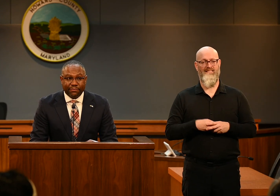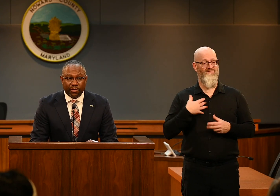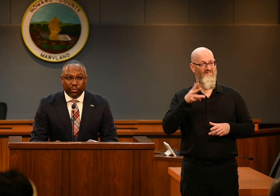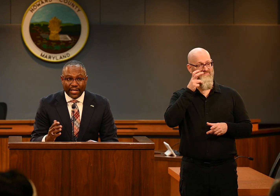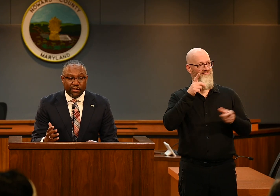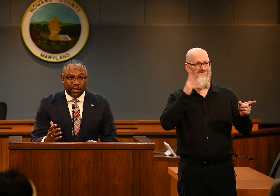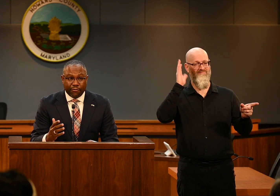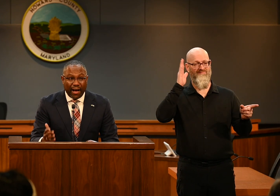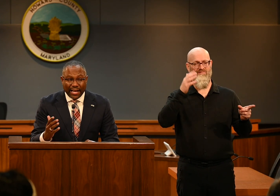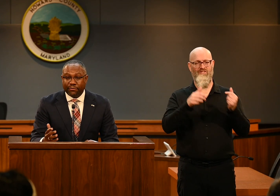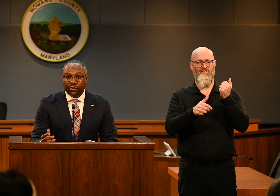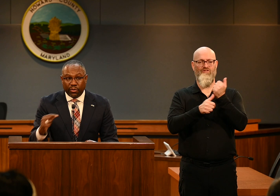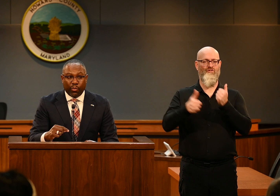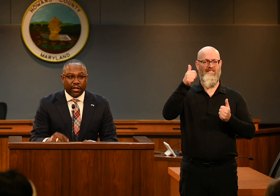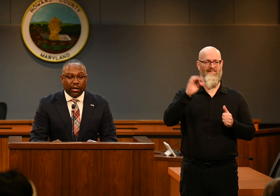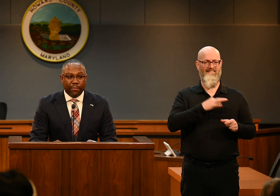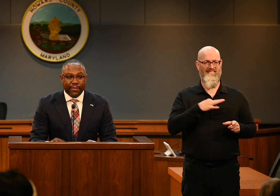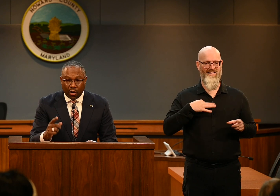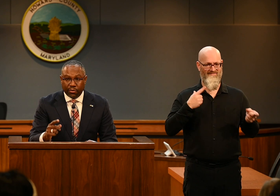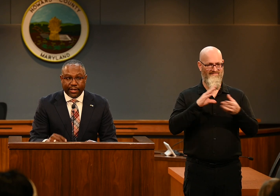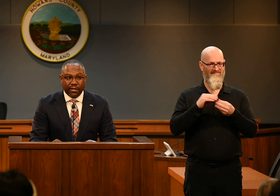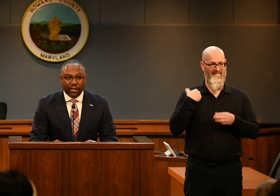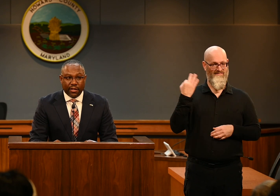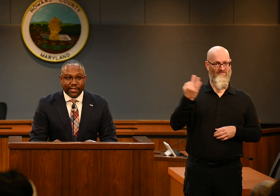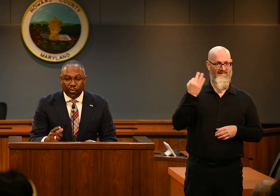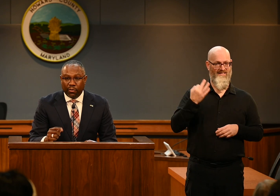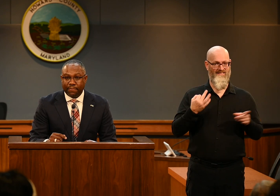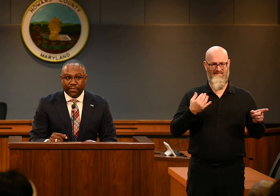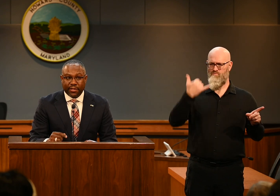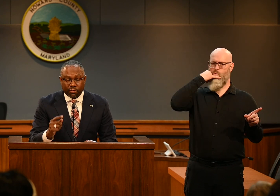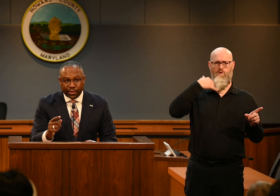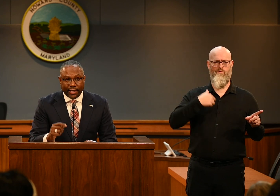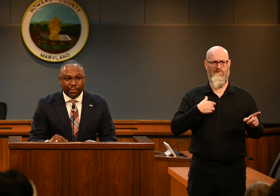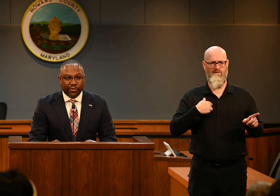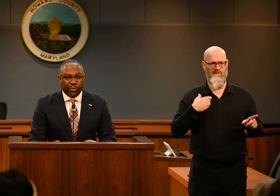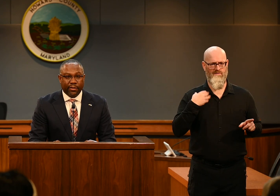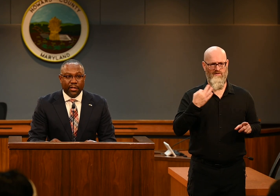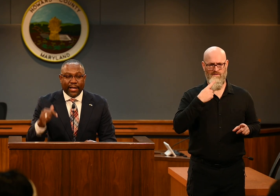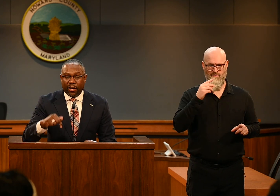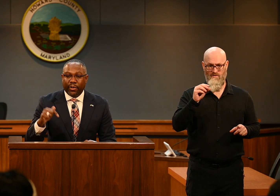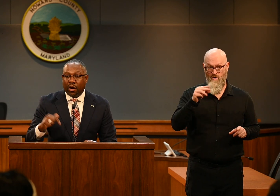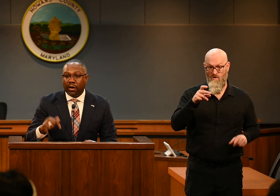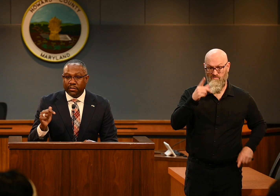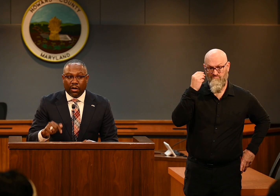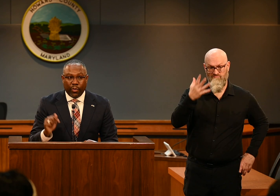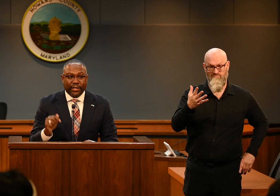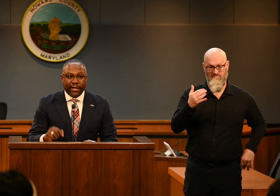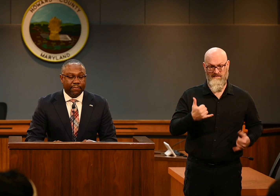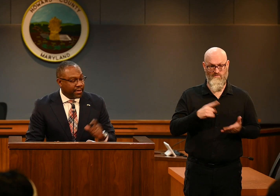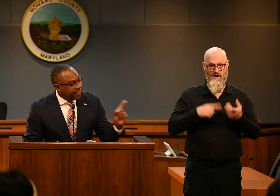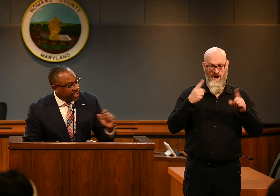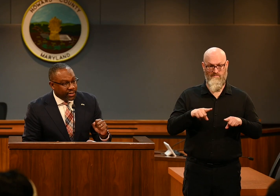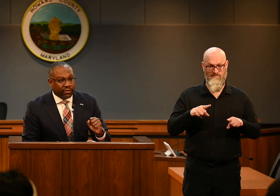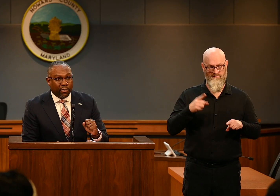Friday afternoon, Friday afternoon a week ago. They called me. They said, Opal, this is what we're thinking about doing. And here we are, a week